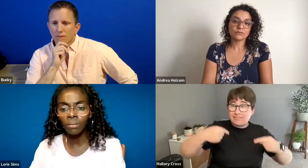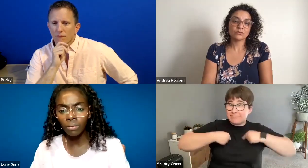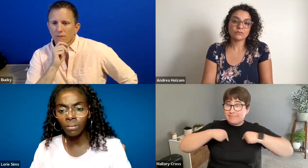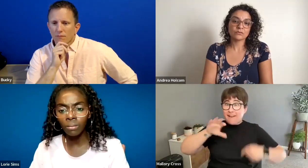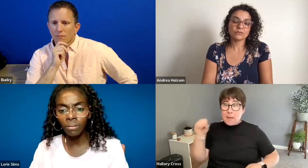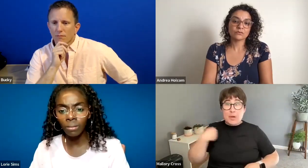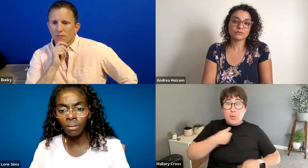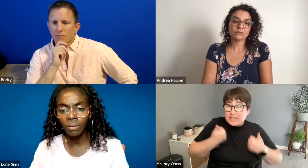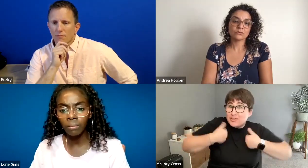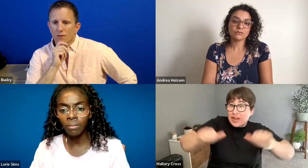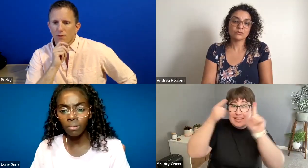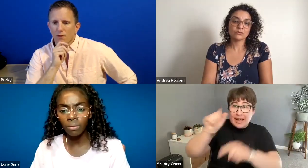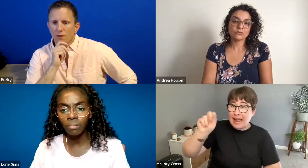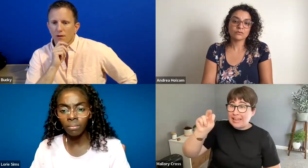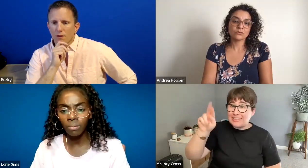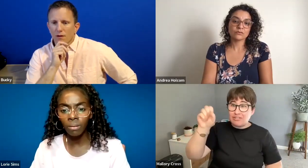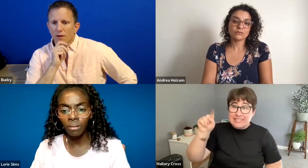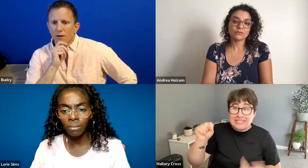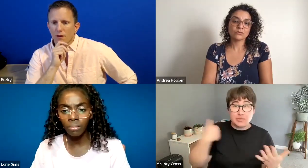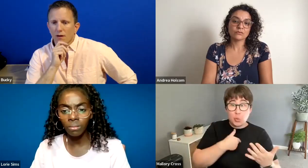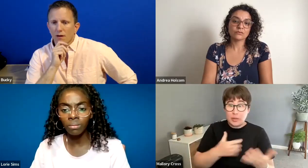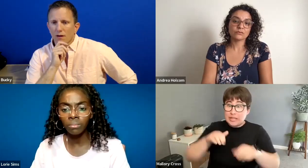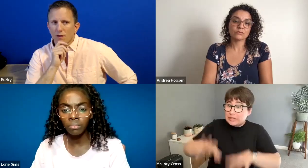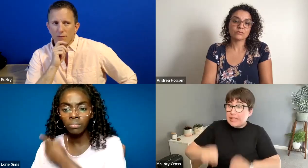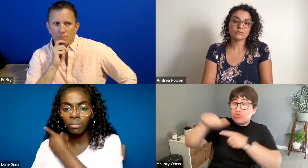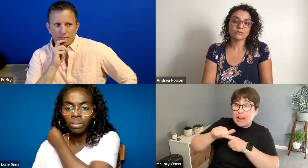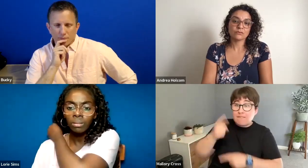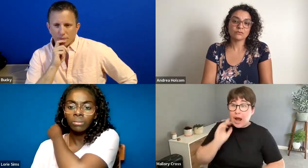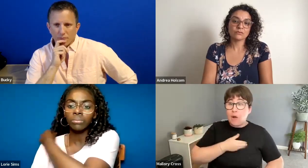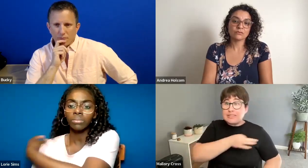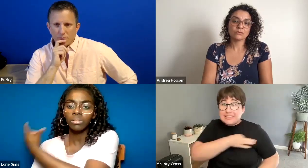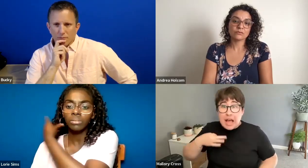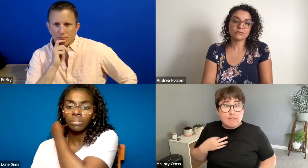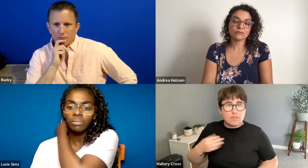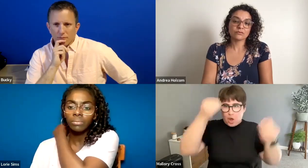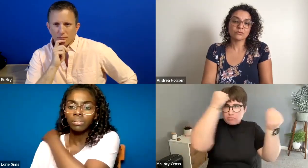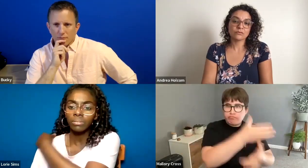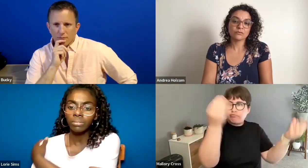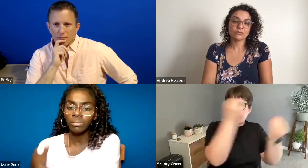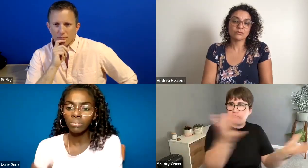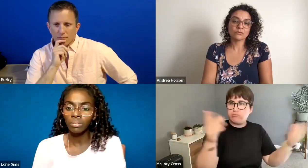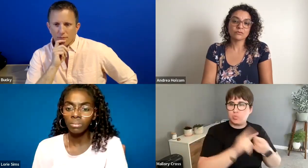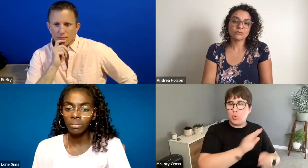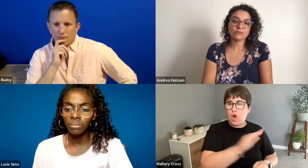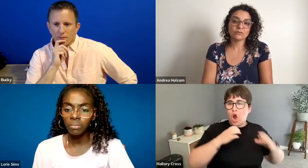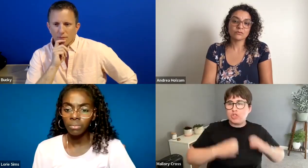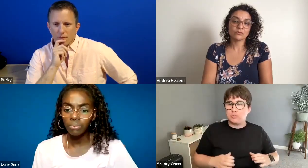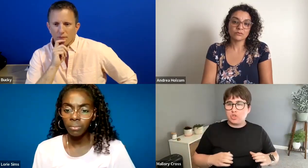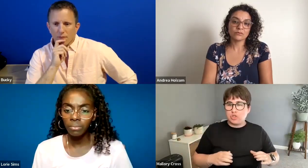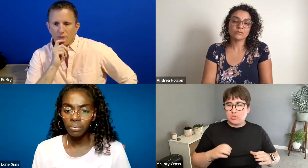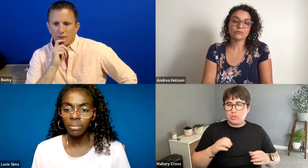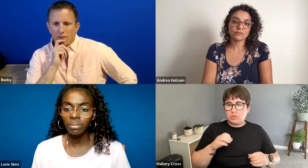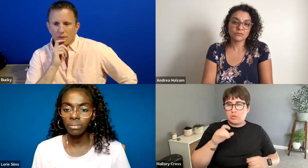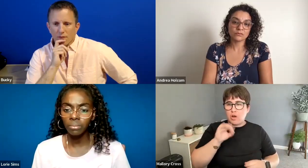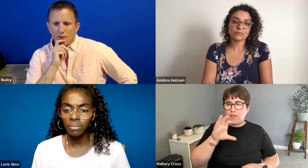actually addressing Bucky, because Bucky had recently mentioned that, hey, we as a company, we made this announcement. He offered an